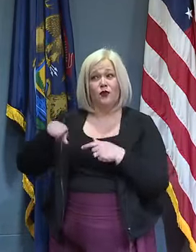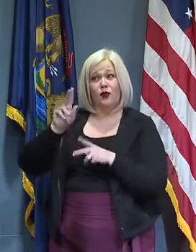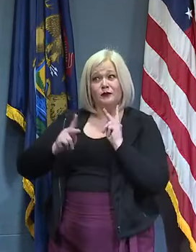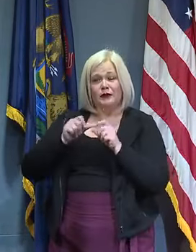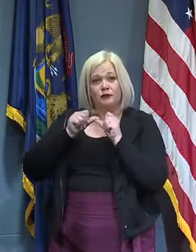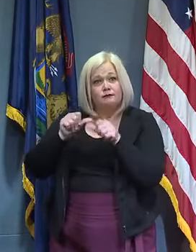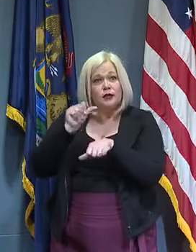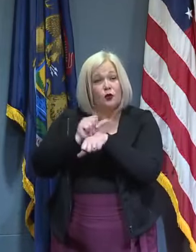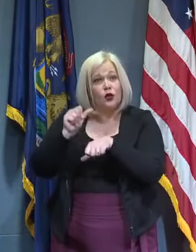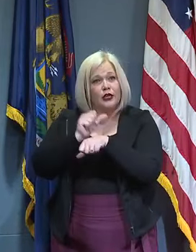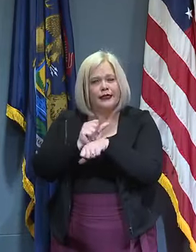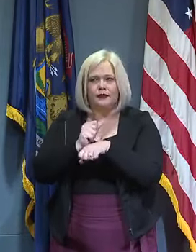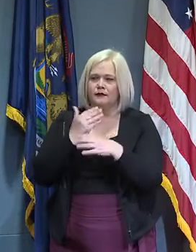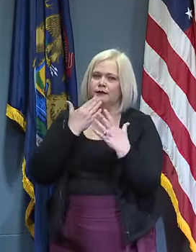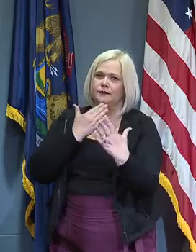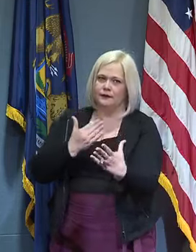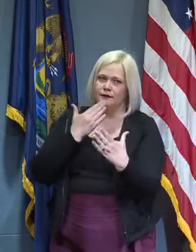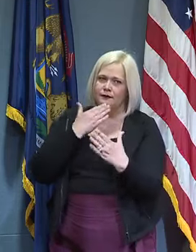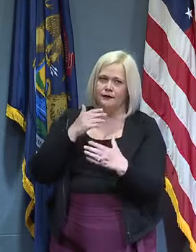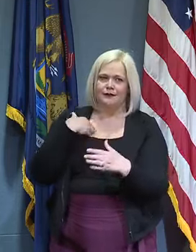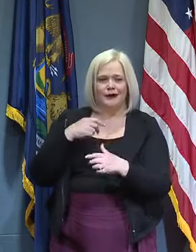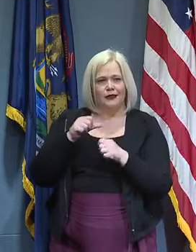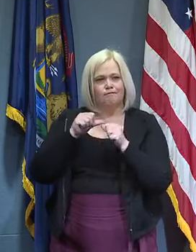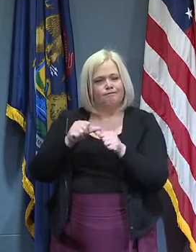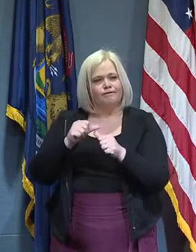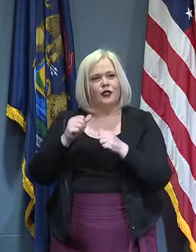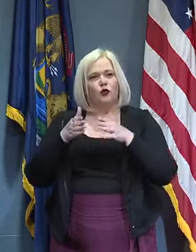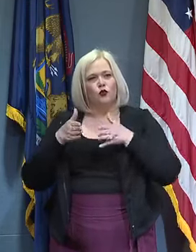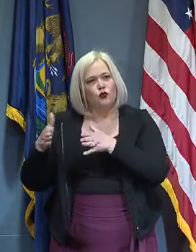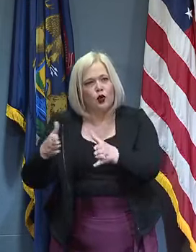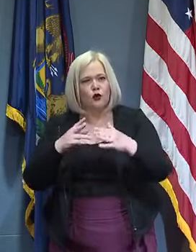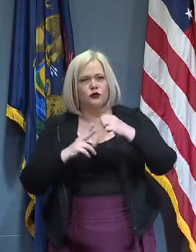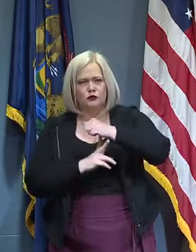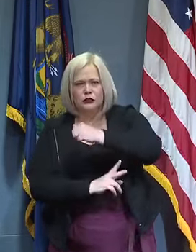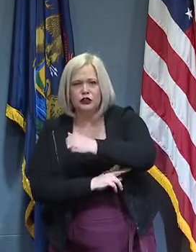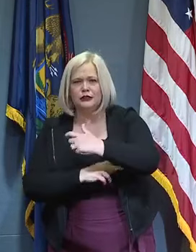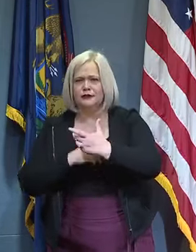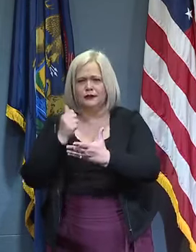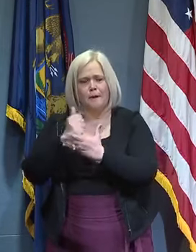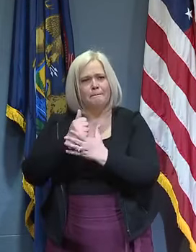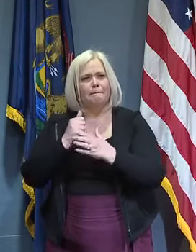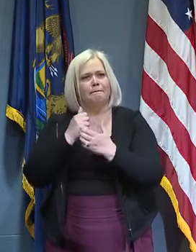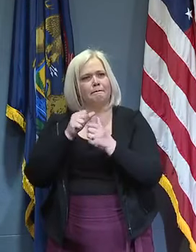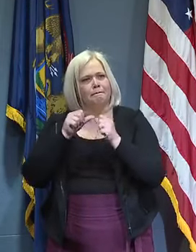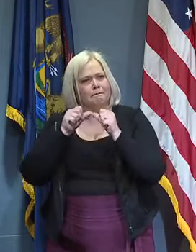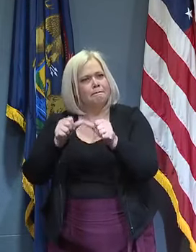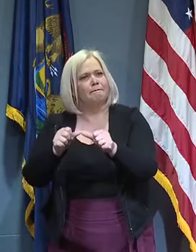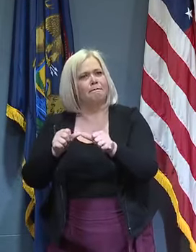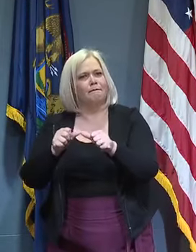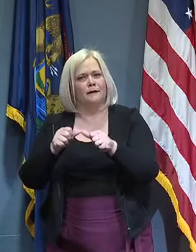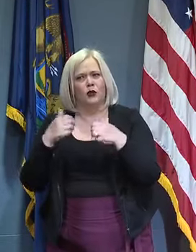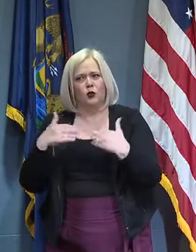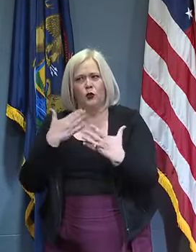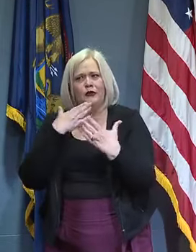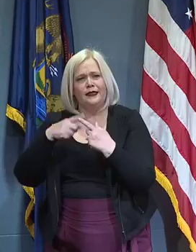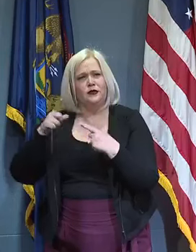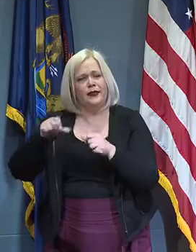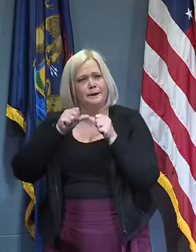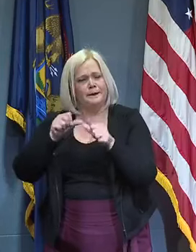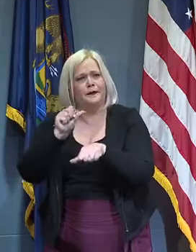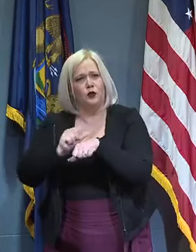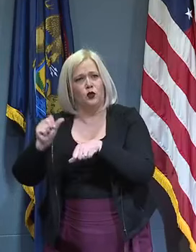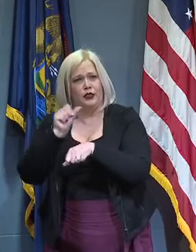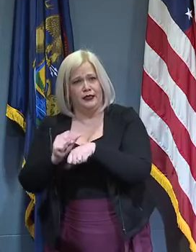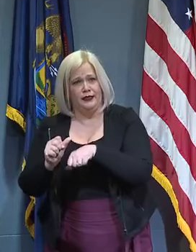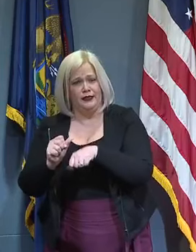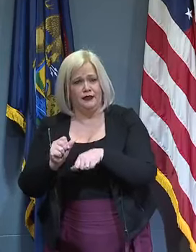projects for keeping our infrastructure operating safely and efficiently. As we resume our work in construction, we all need